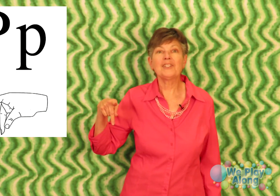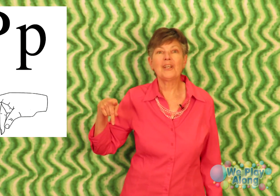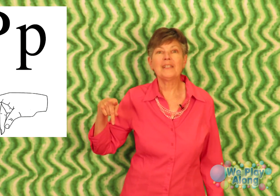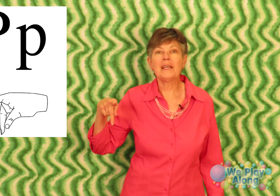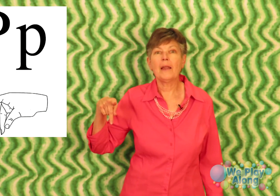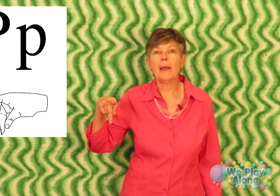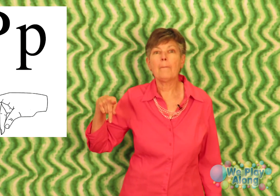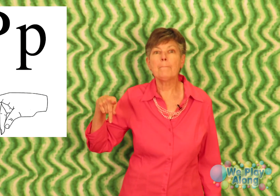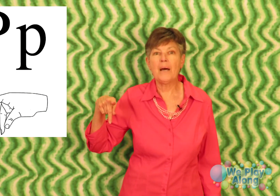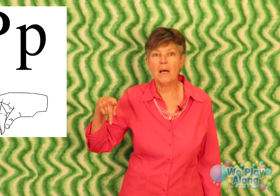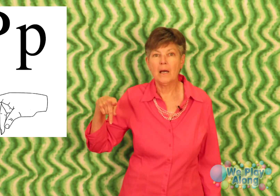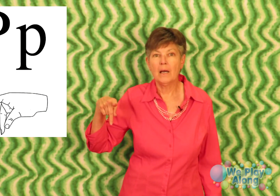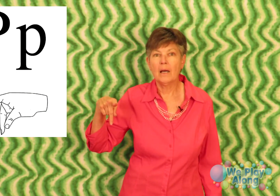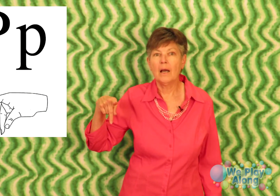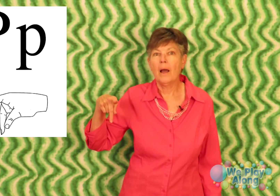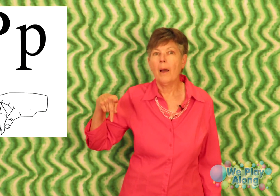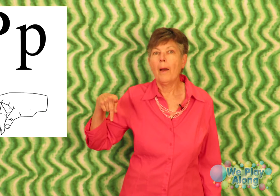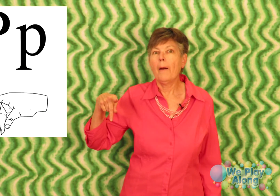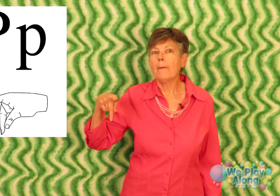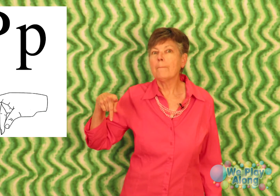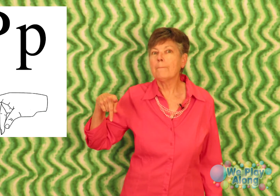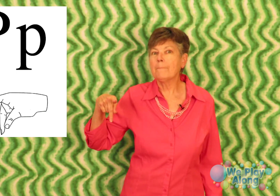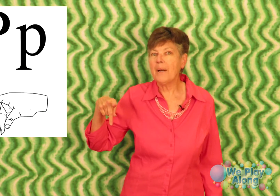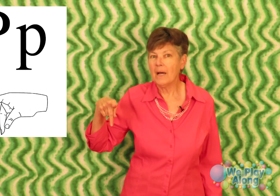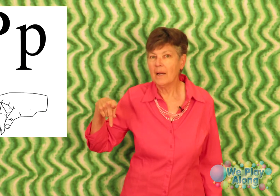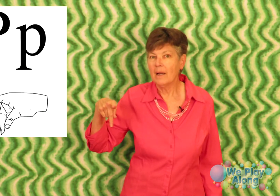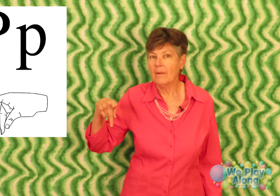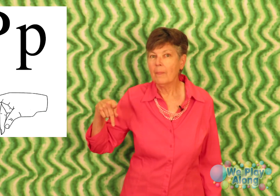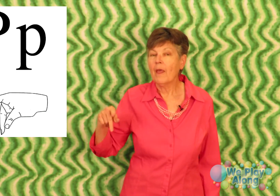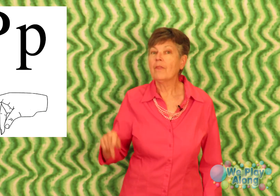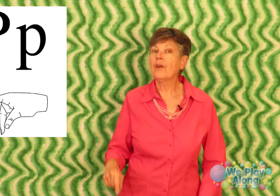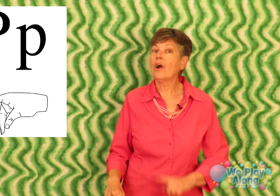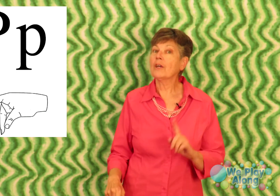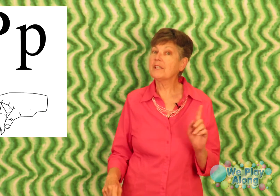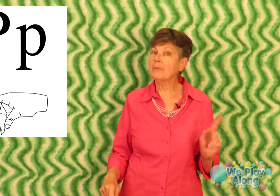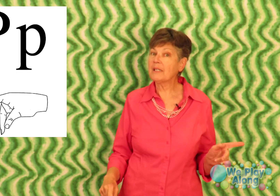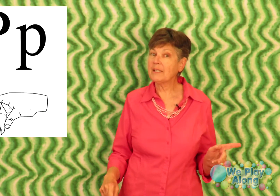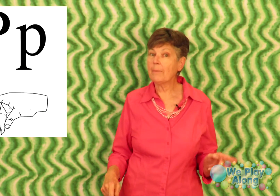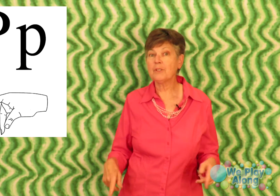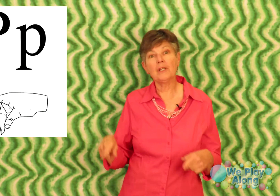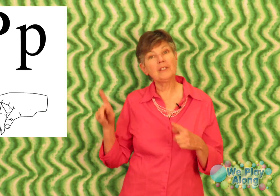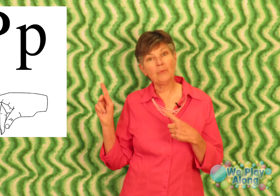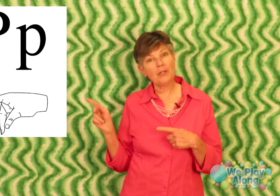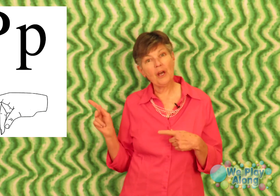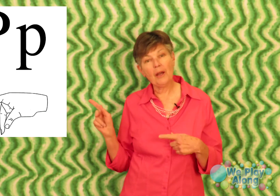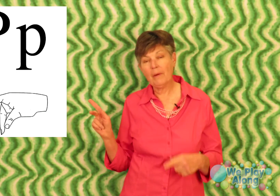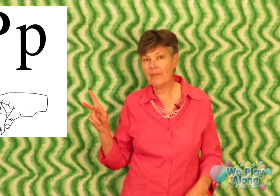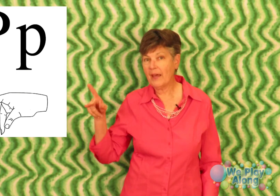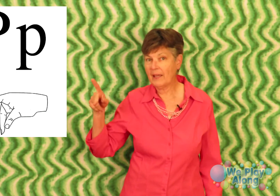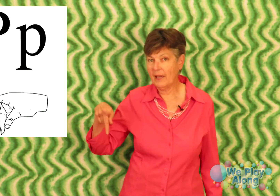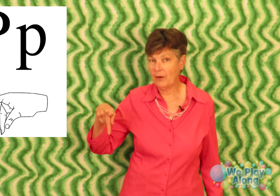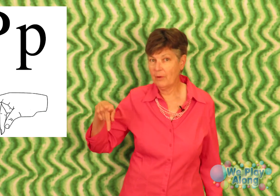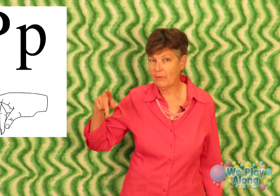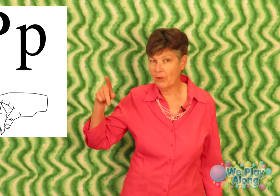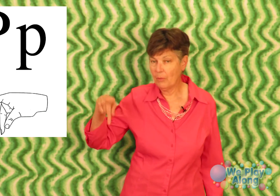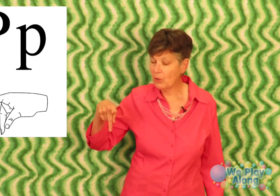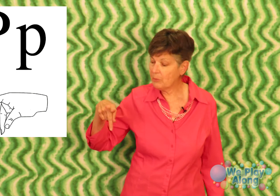going to sound like P. P. There are some exceptions, and we're going to talk about that later. But for the most